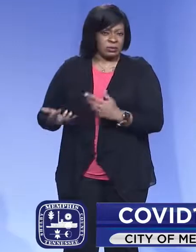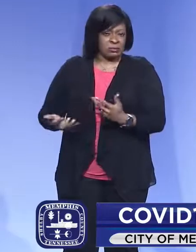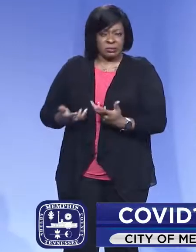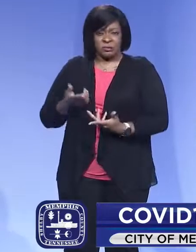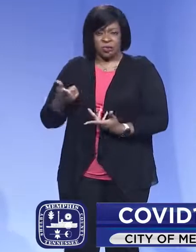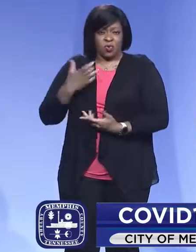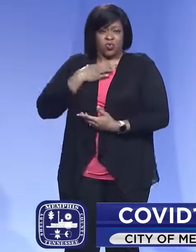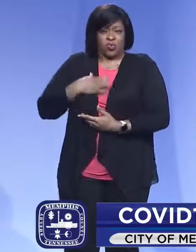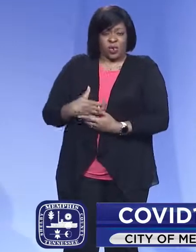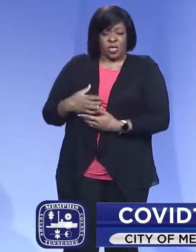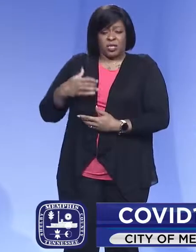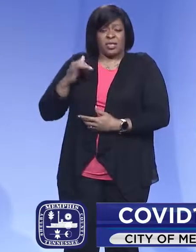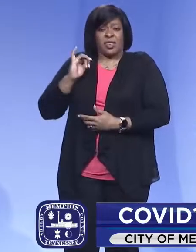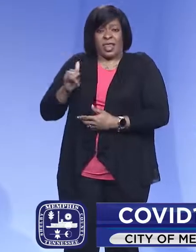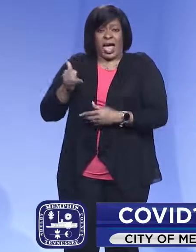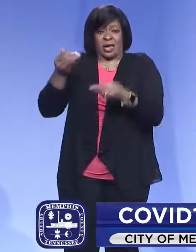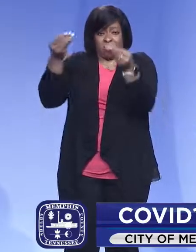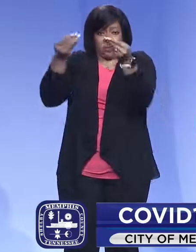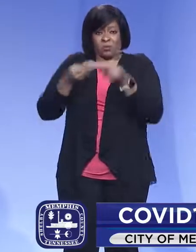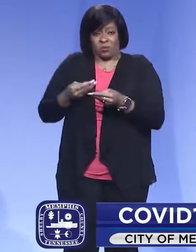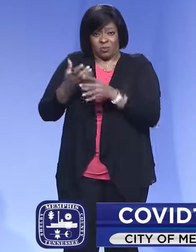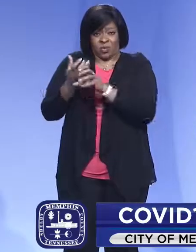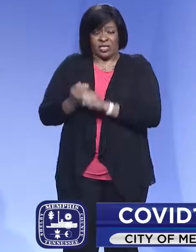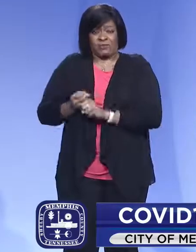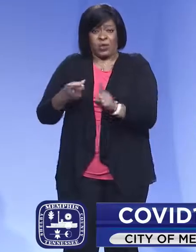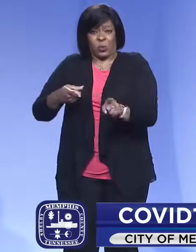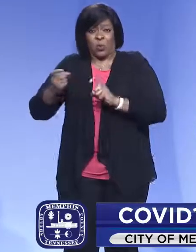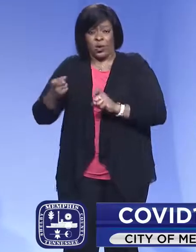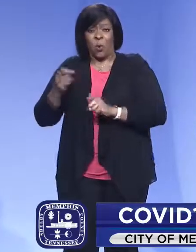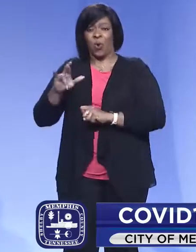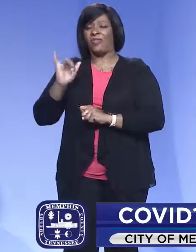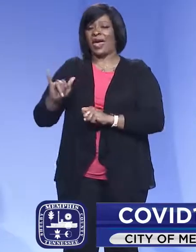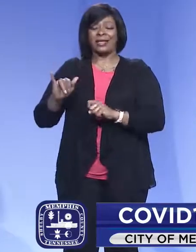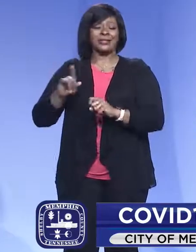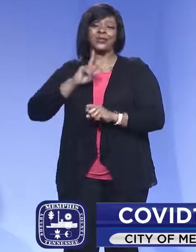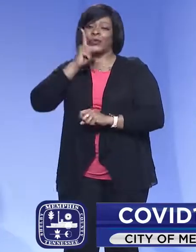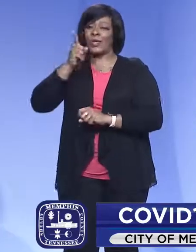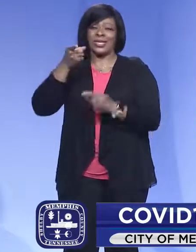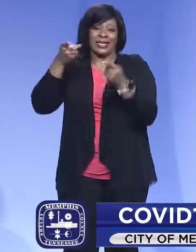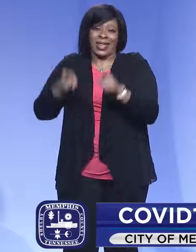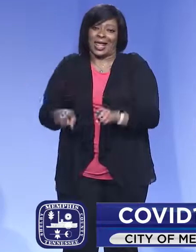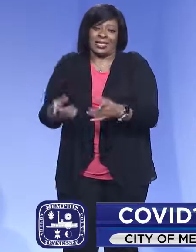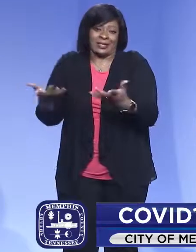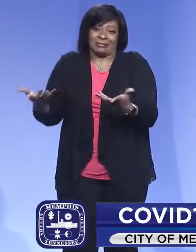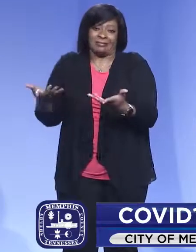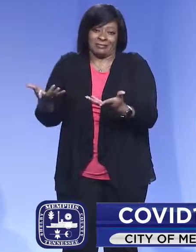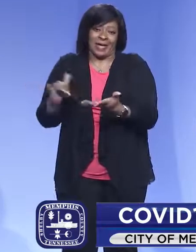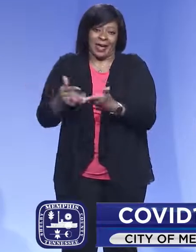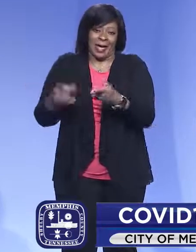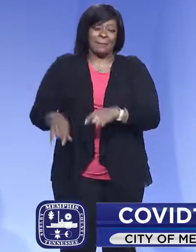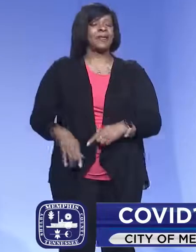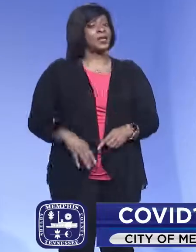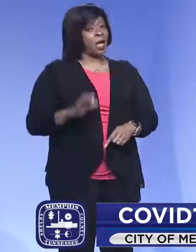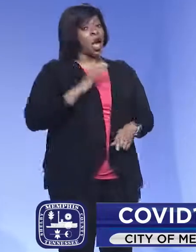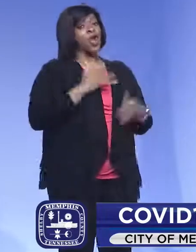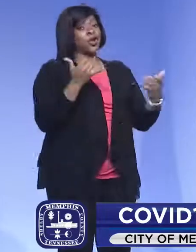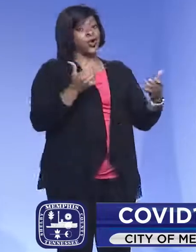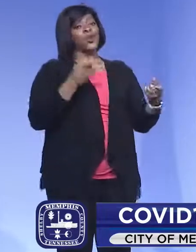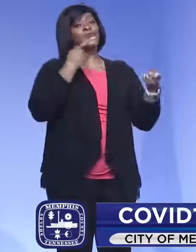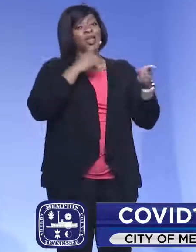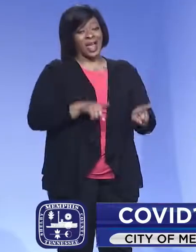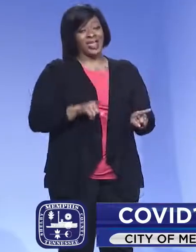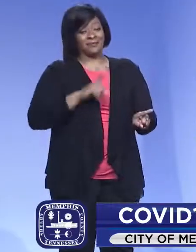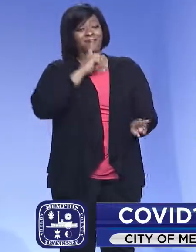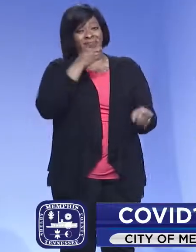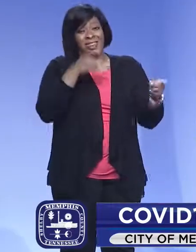you wish the rollout was quicker, but is this just the reality of it? So it's our current reality, and